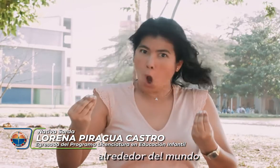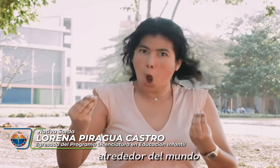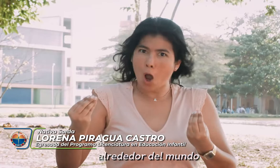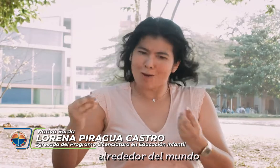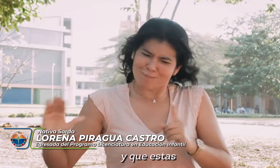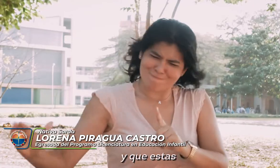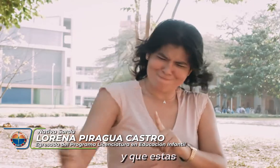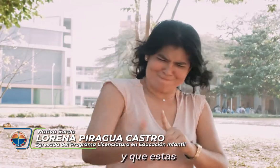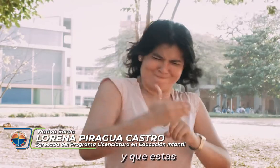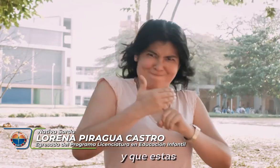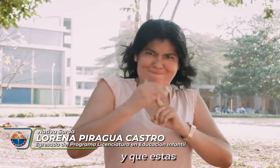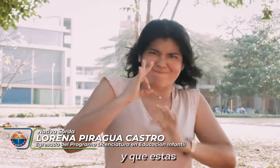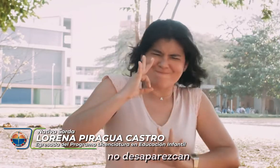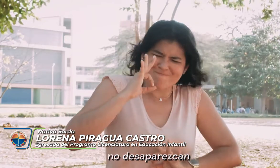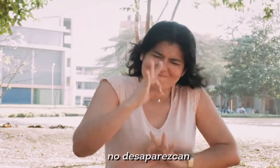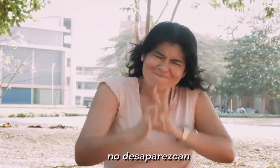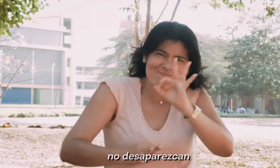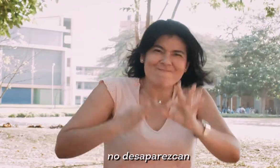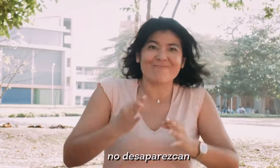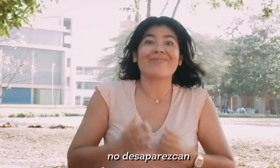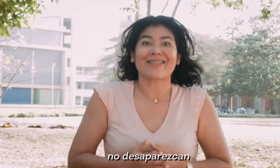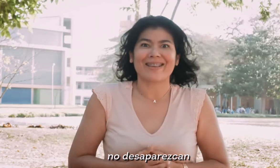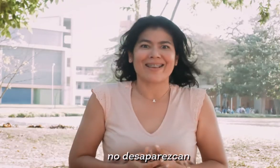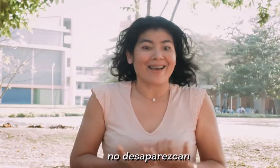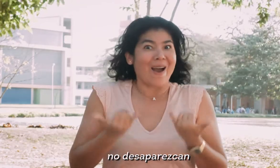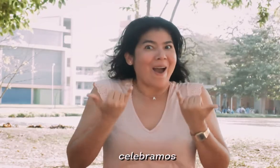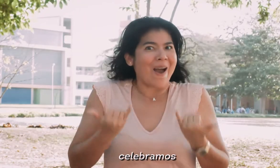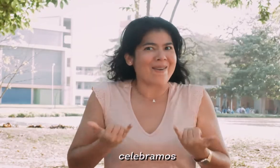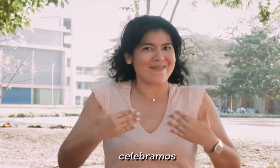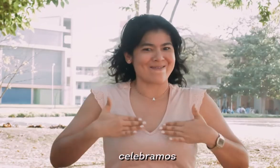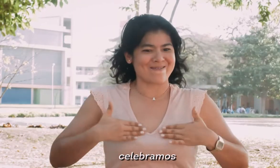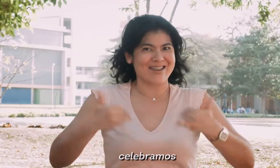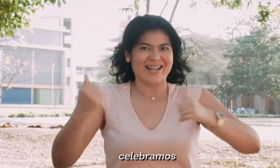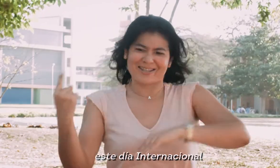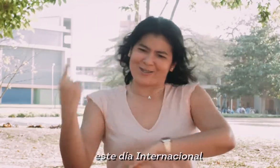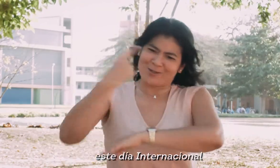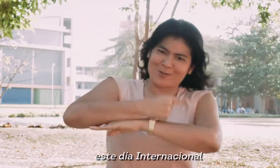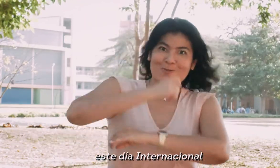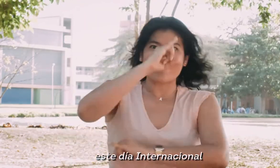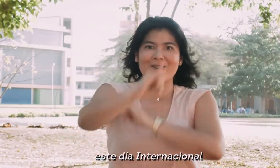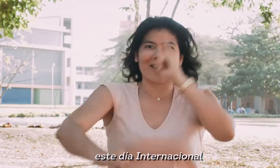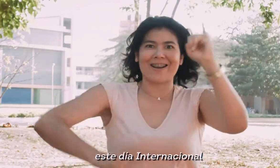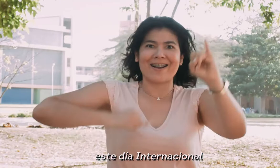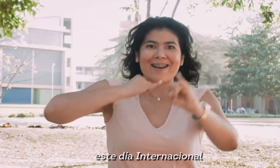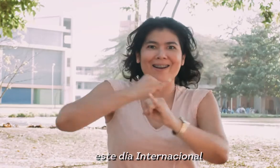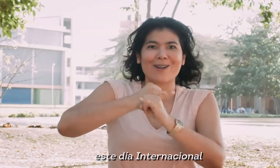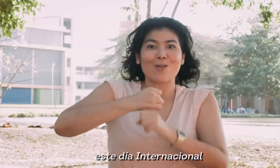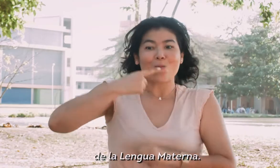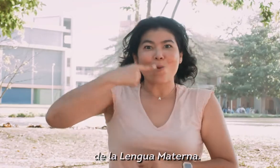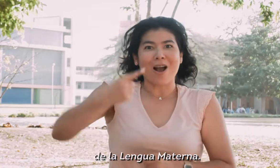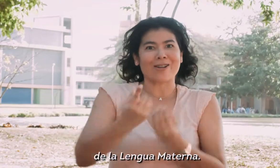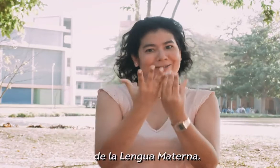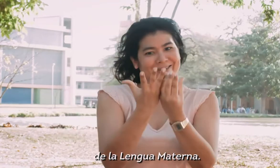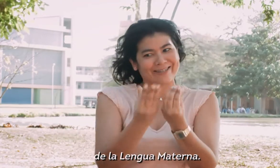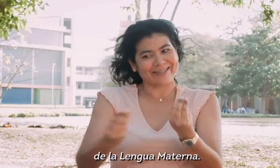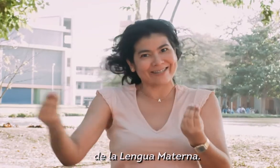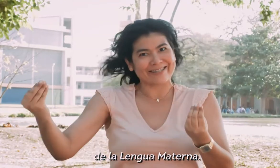mundo y que éstas no desaparezcan, celebramos este Día Internacional de la Lengua